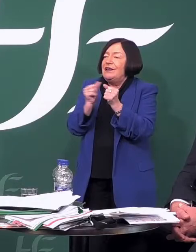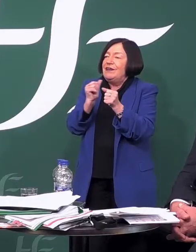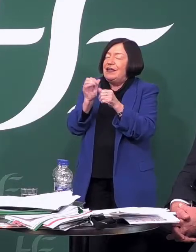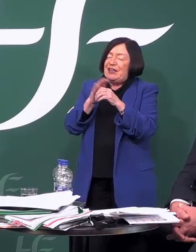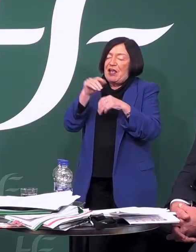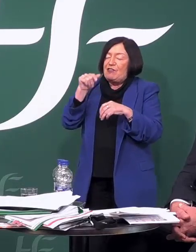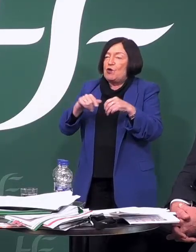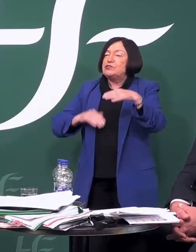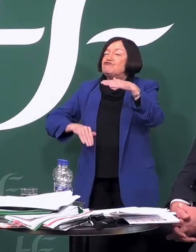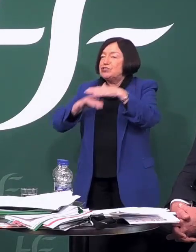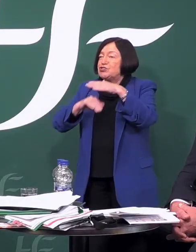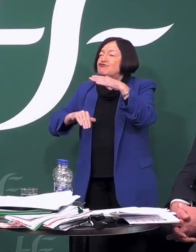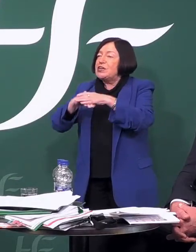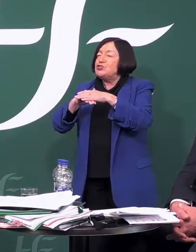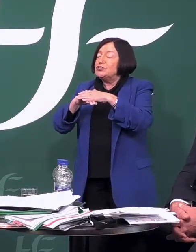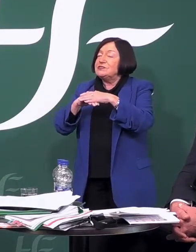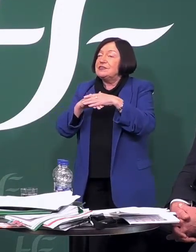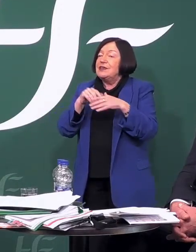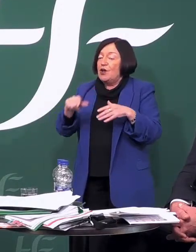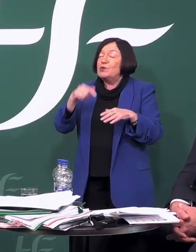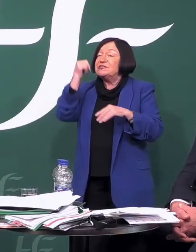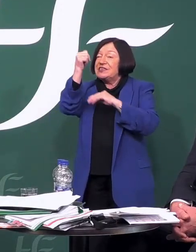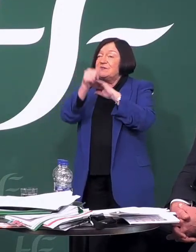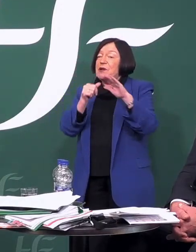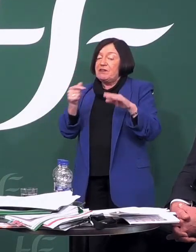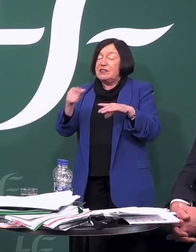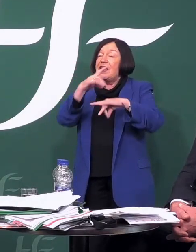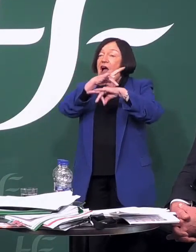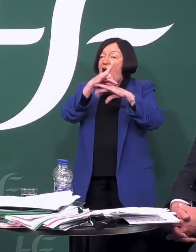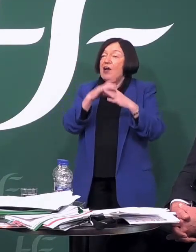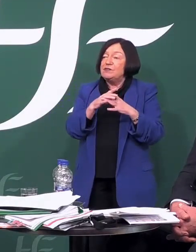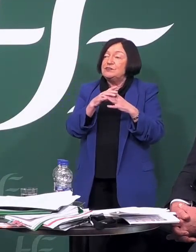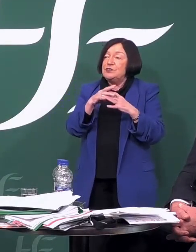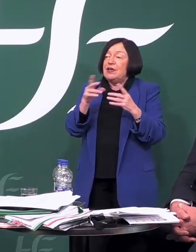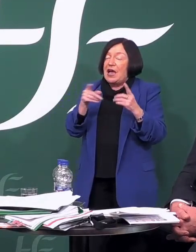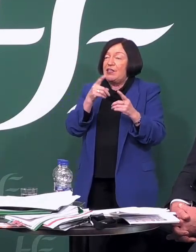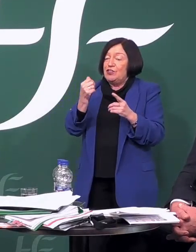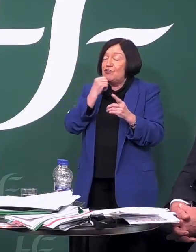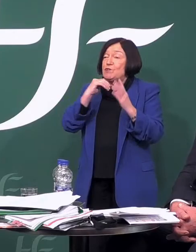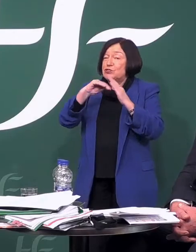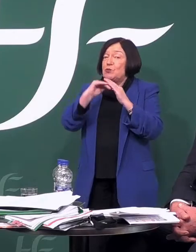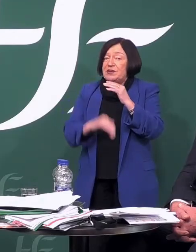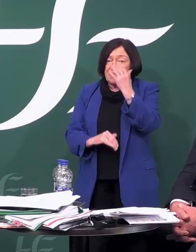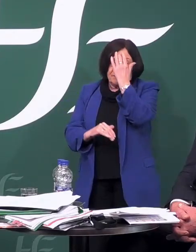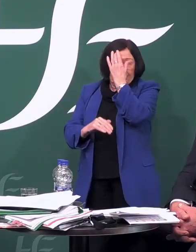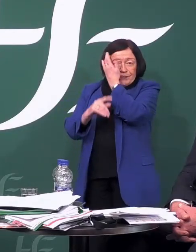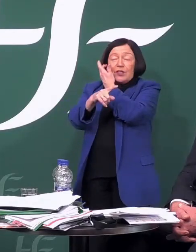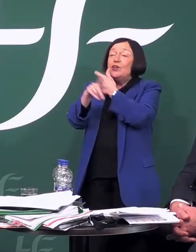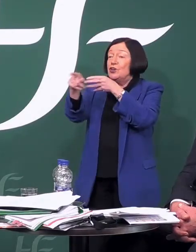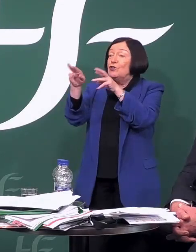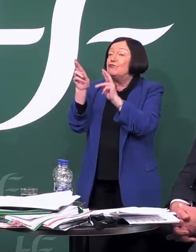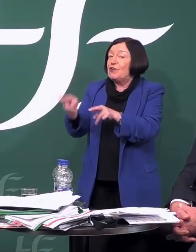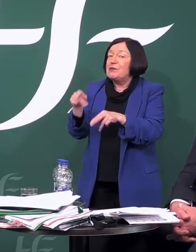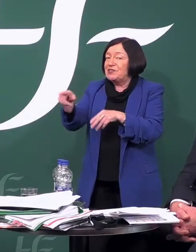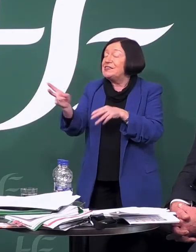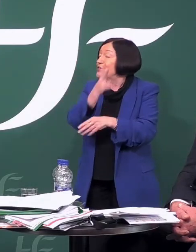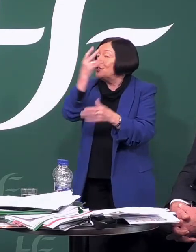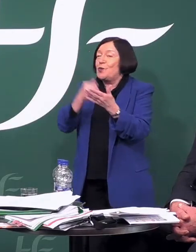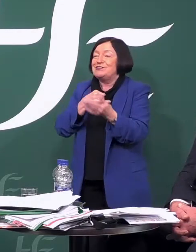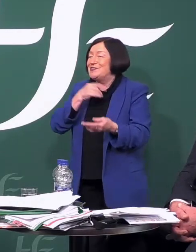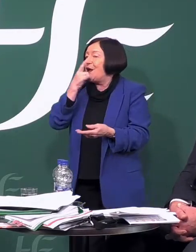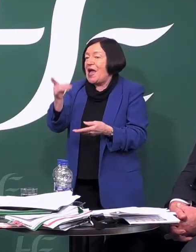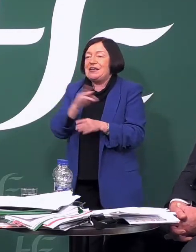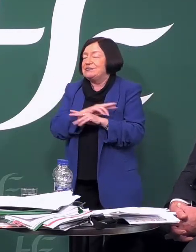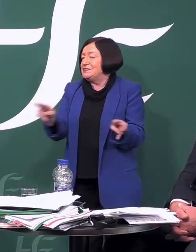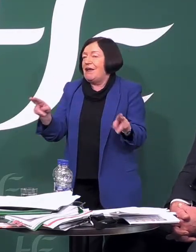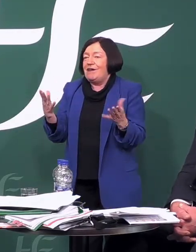those restrictions that were there was the experience of such hospitals who showed that it could be done. Yeah, you're right. That's not the question I asked, actually.